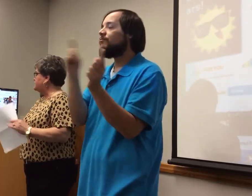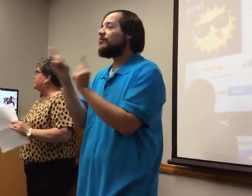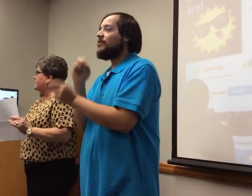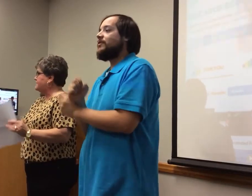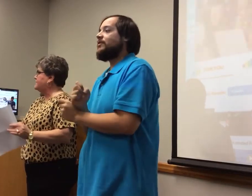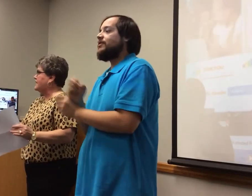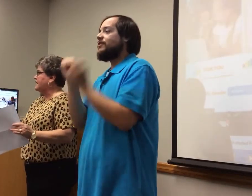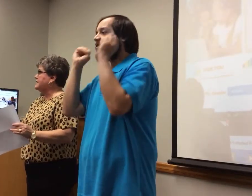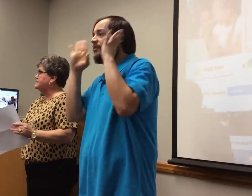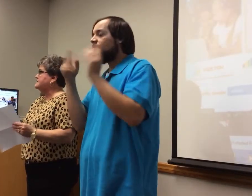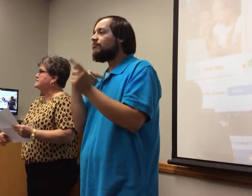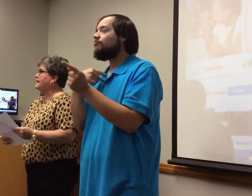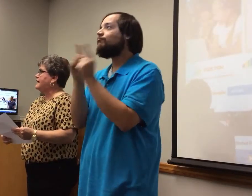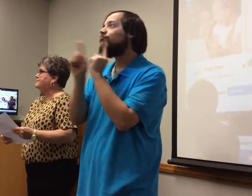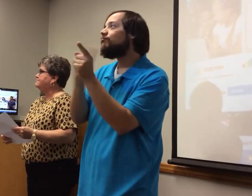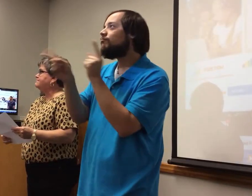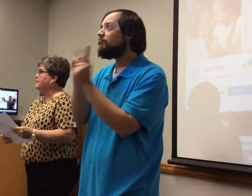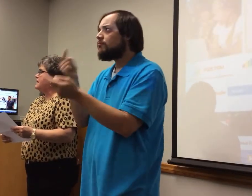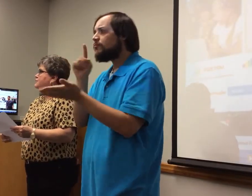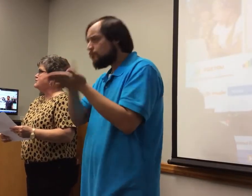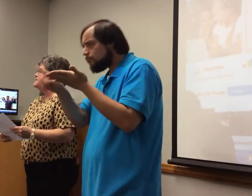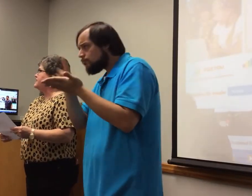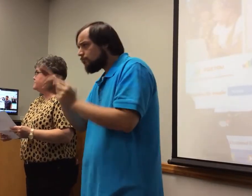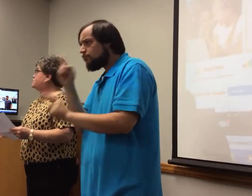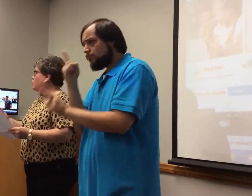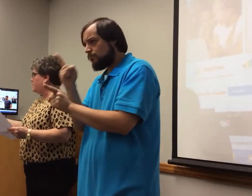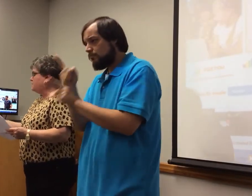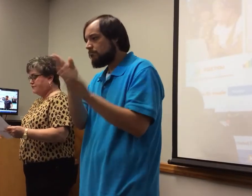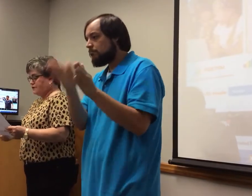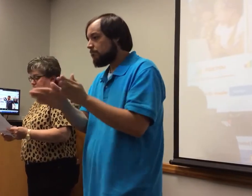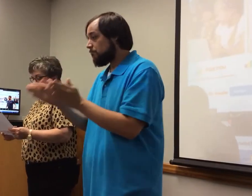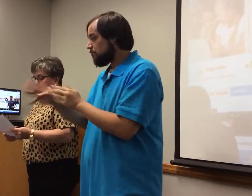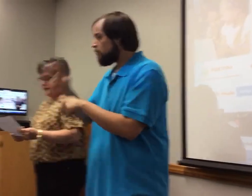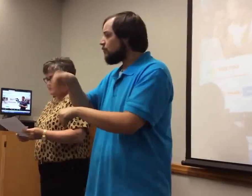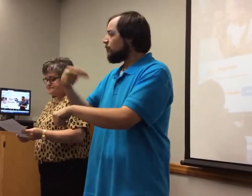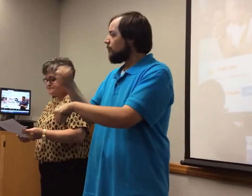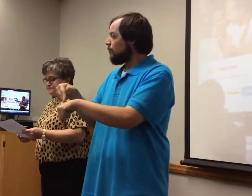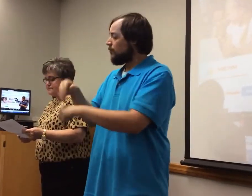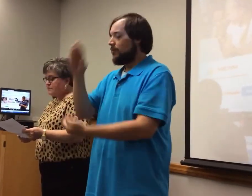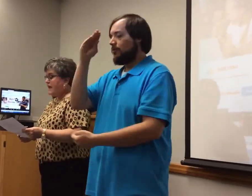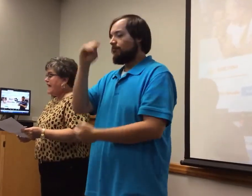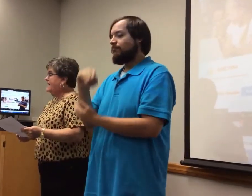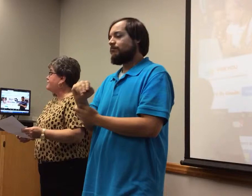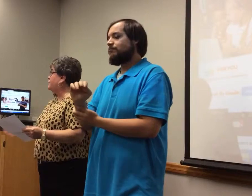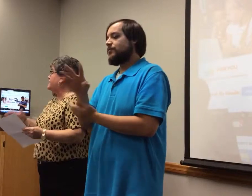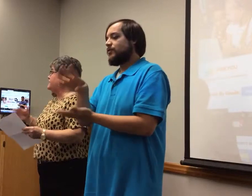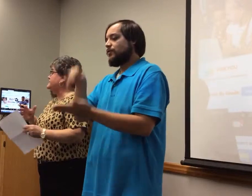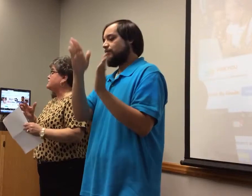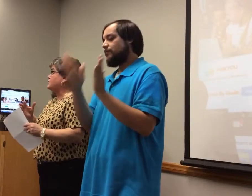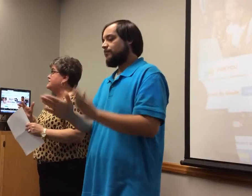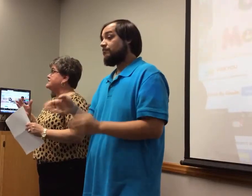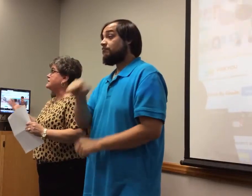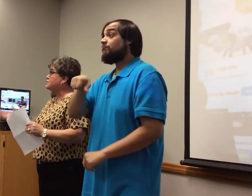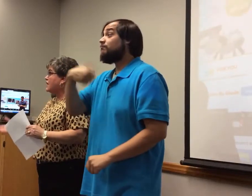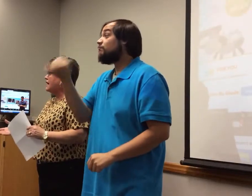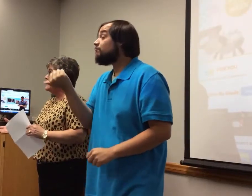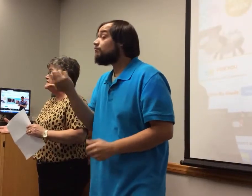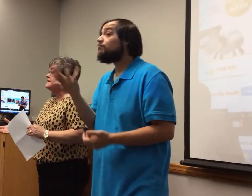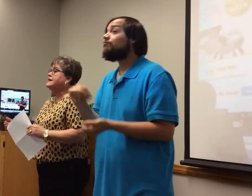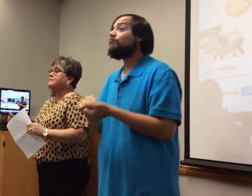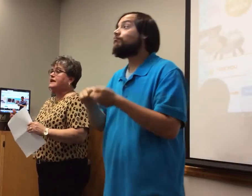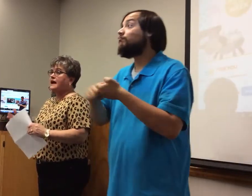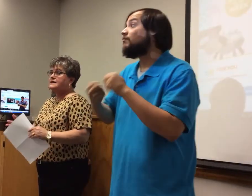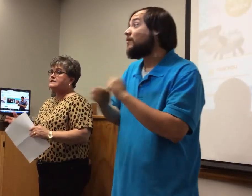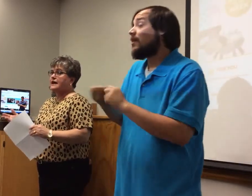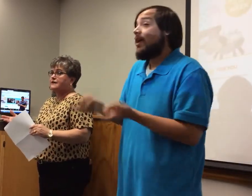teachers and make sure that everything is proceeding as normal for that child. And if there are any situations that